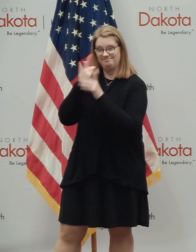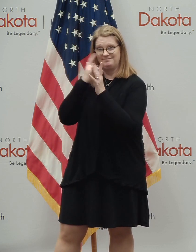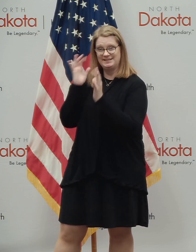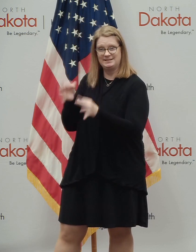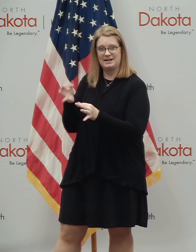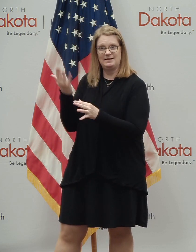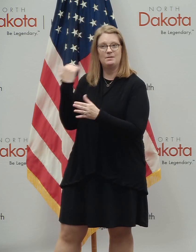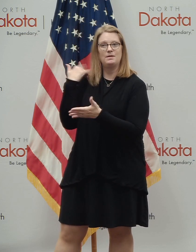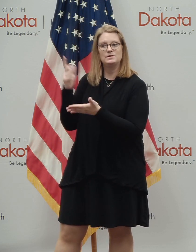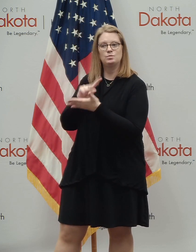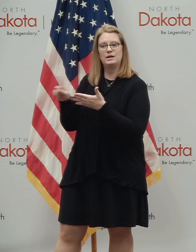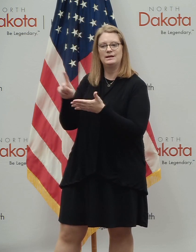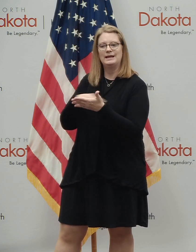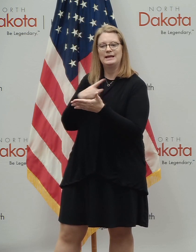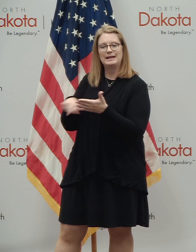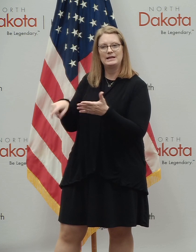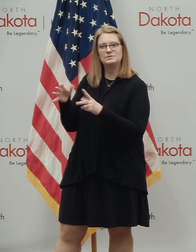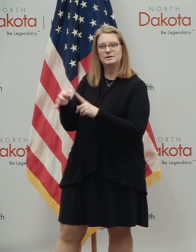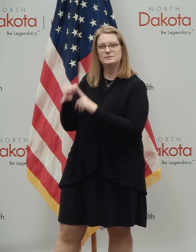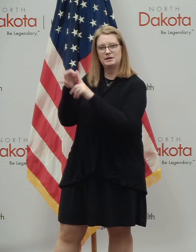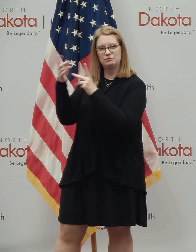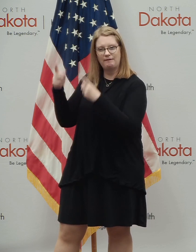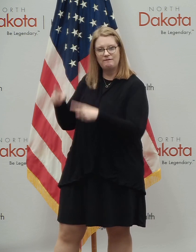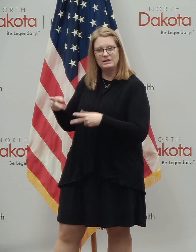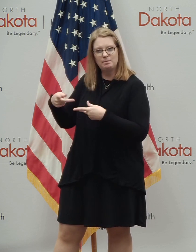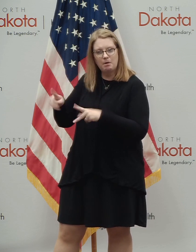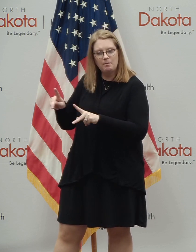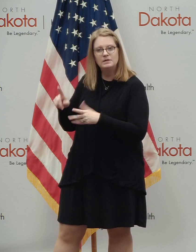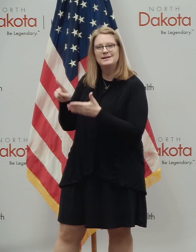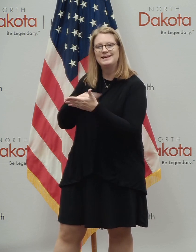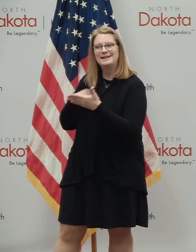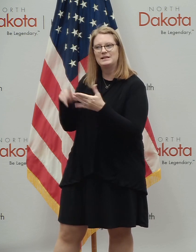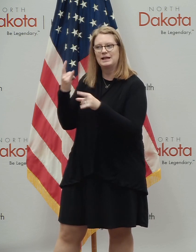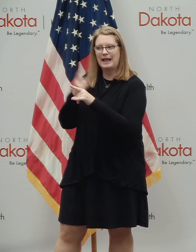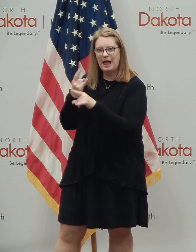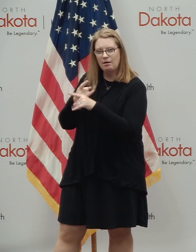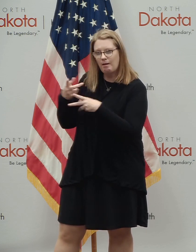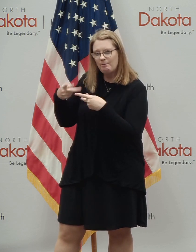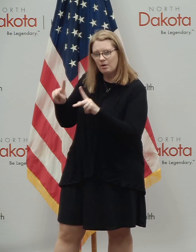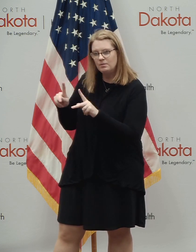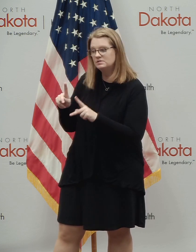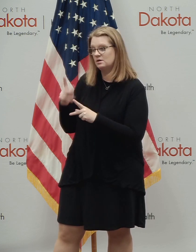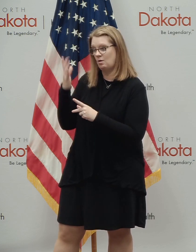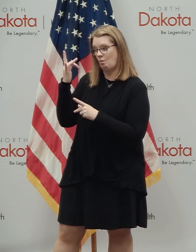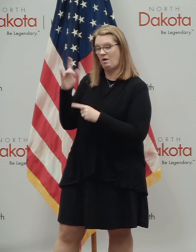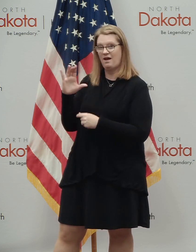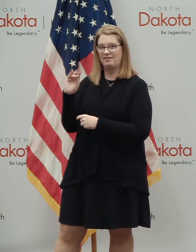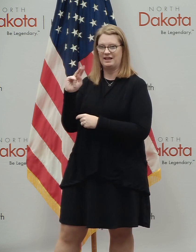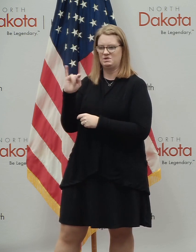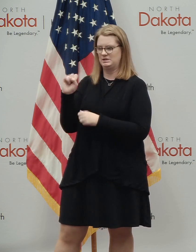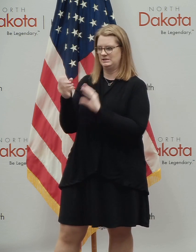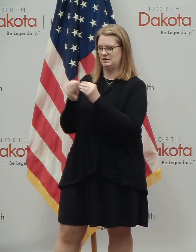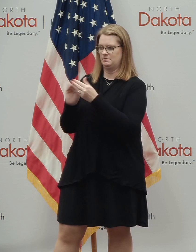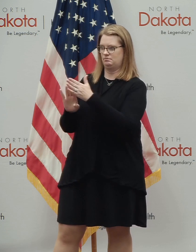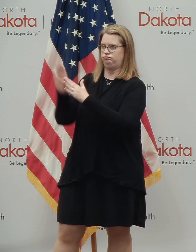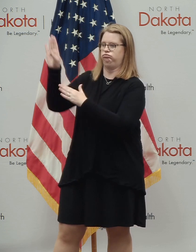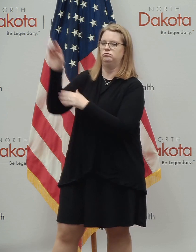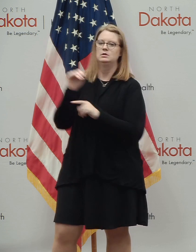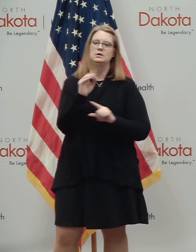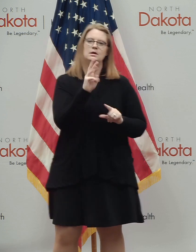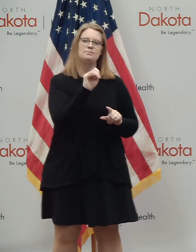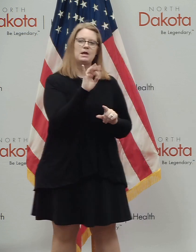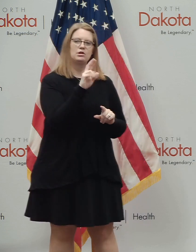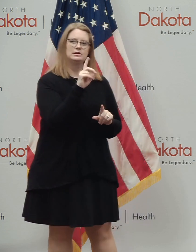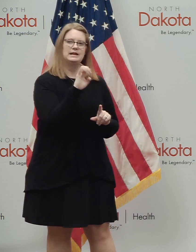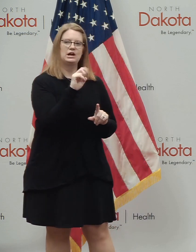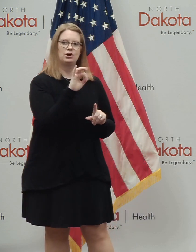in the past weeks, canceling special event permits, canceling alcohol permits until the county's numbers drop. Mayor Decker in